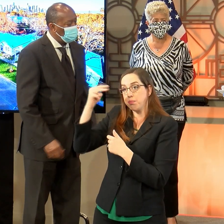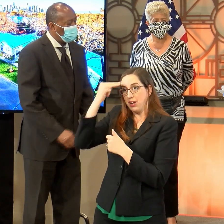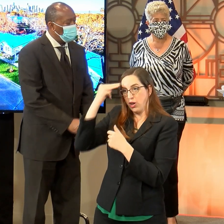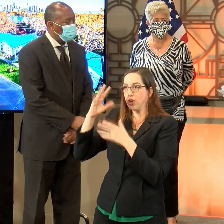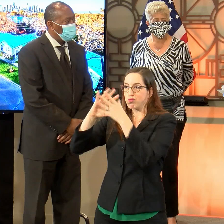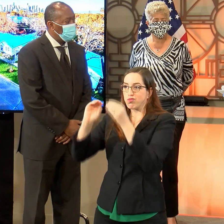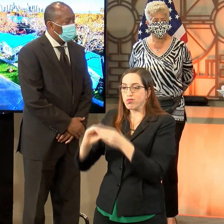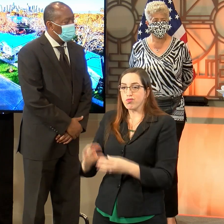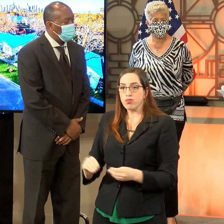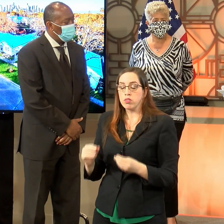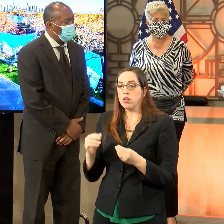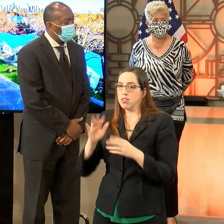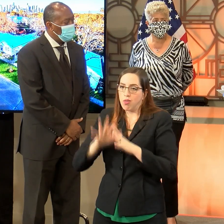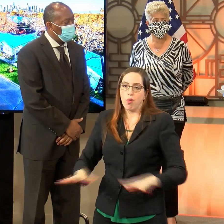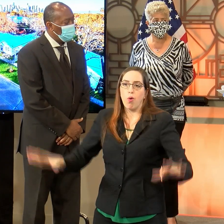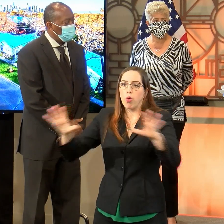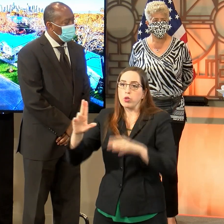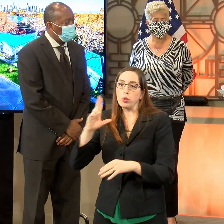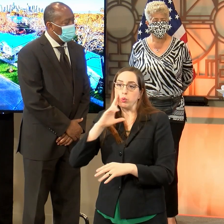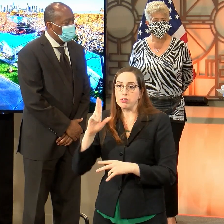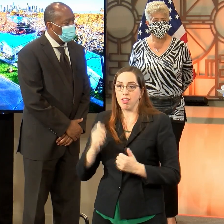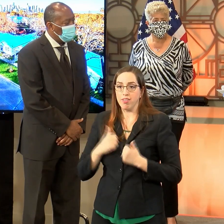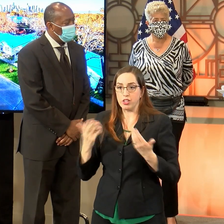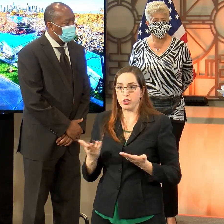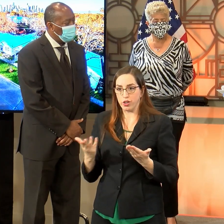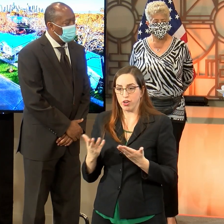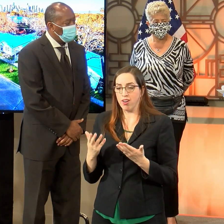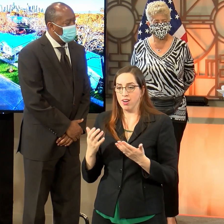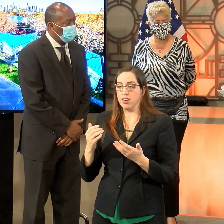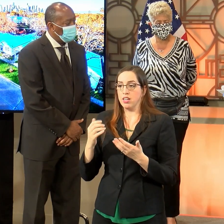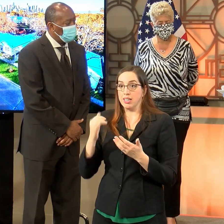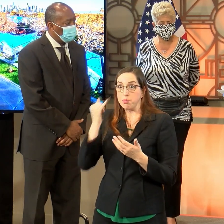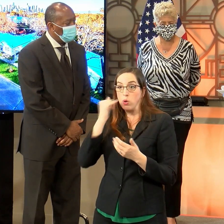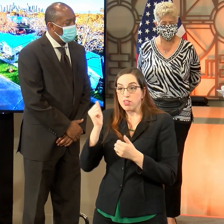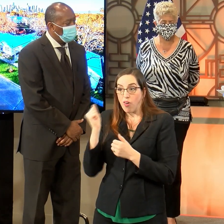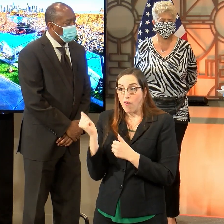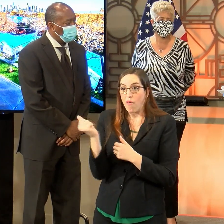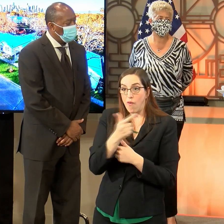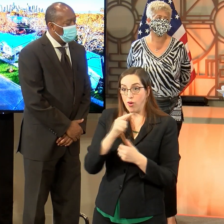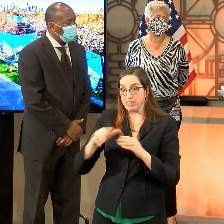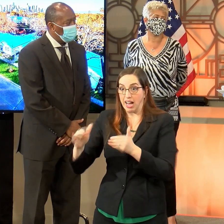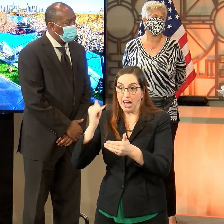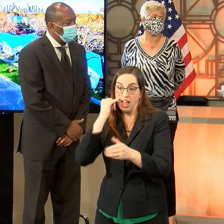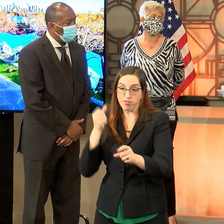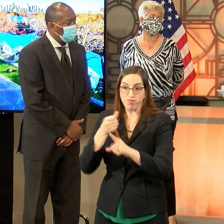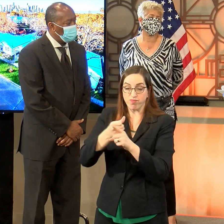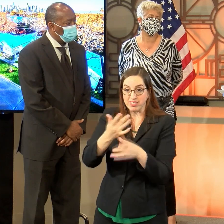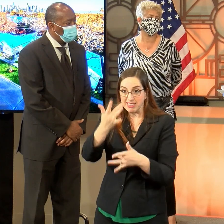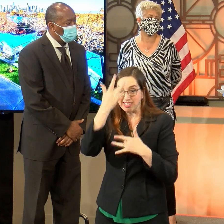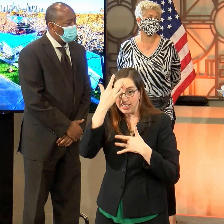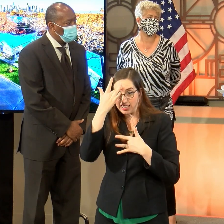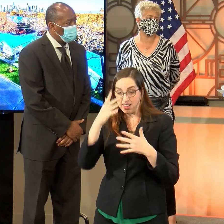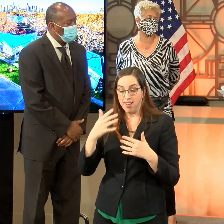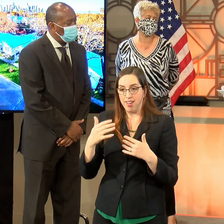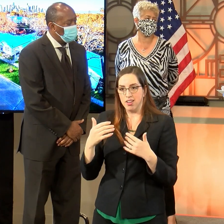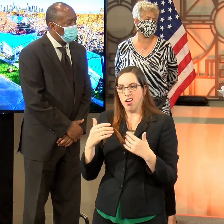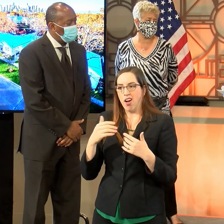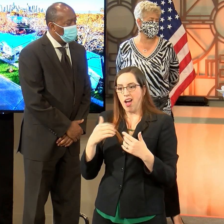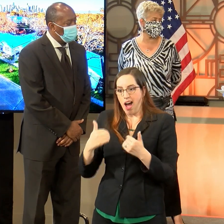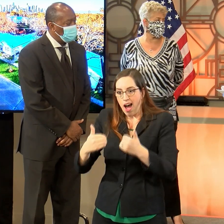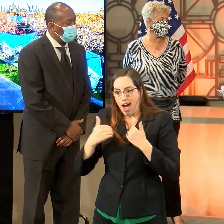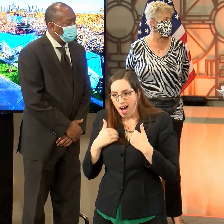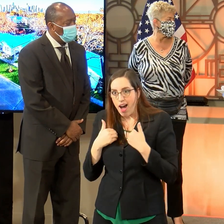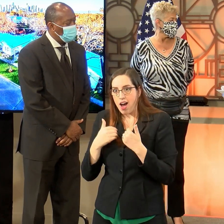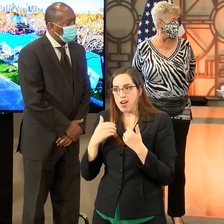daily briefing, all of the City of Houston's residents who have died after testing positive for a COVID-19 infection also had underlying